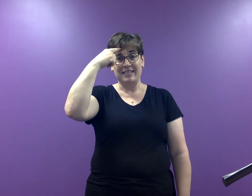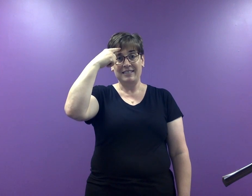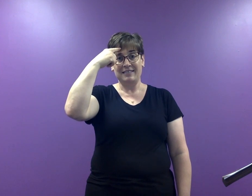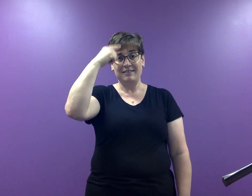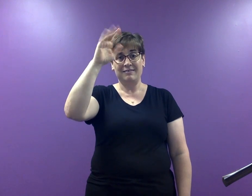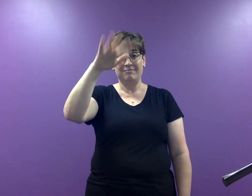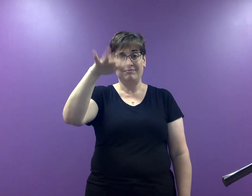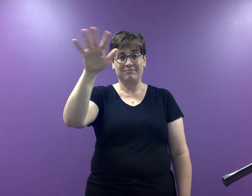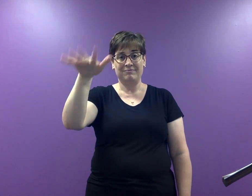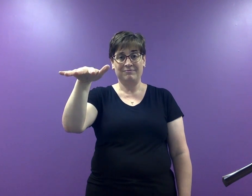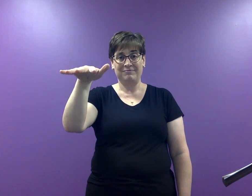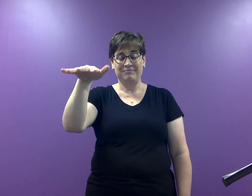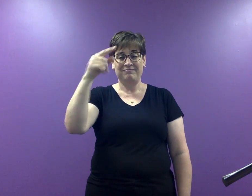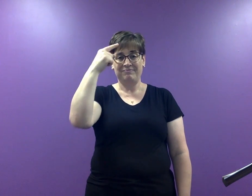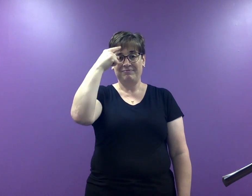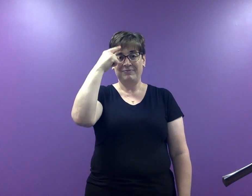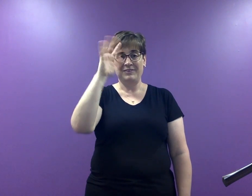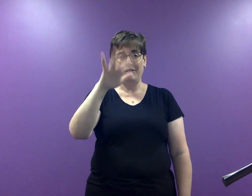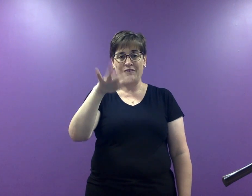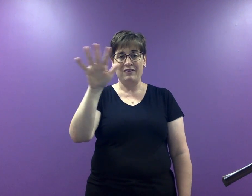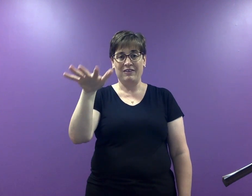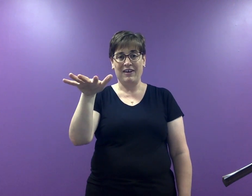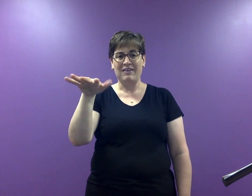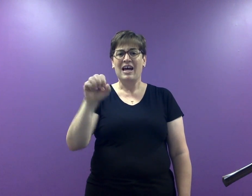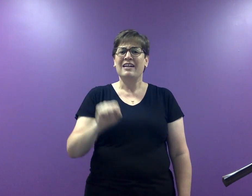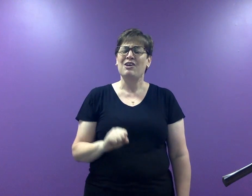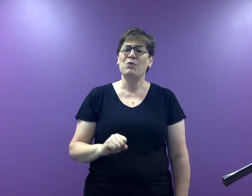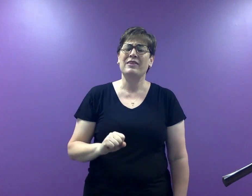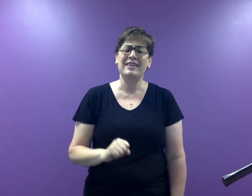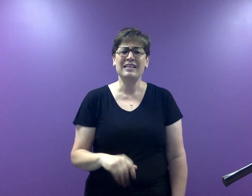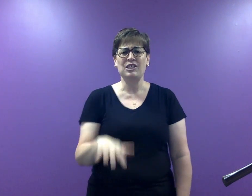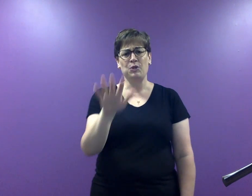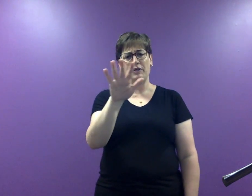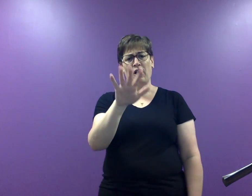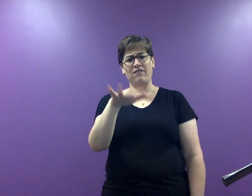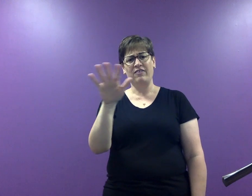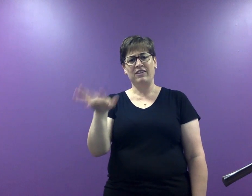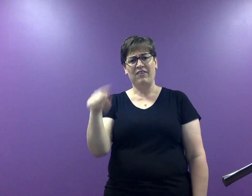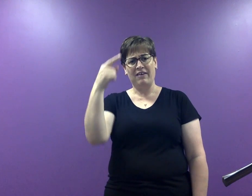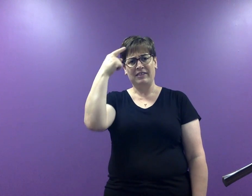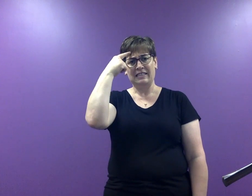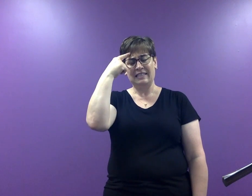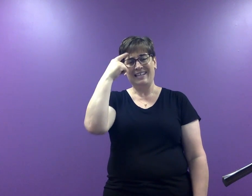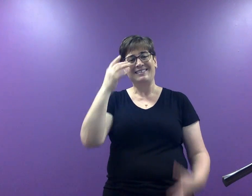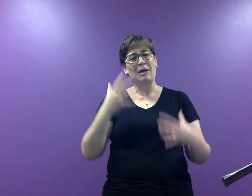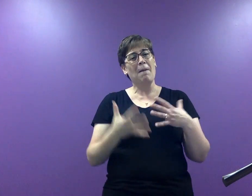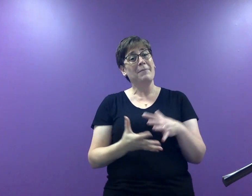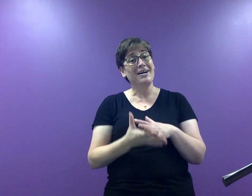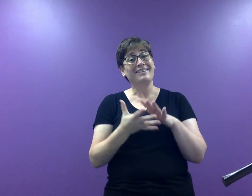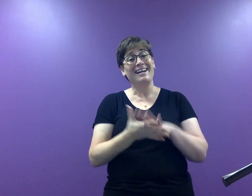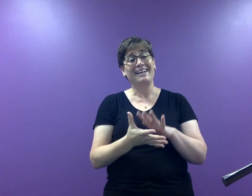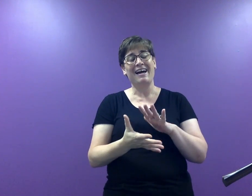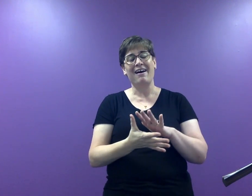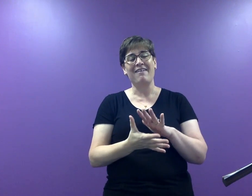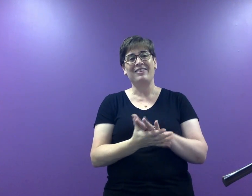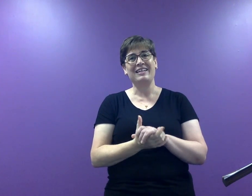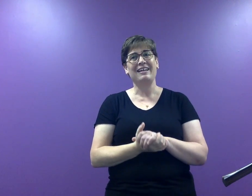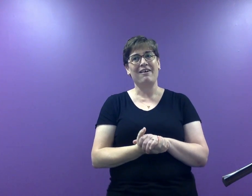cents, you're going to do 55. Now you would think you would go 55 and then cents, but like I think I've